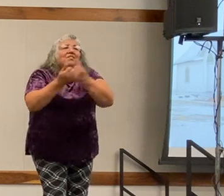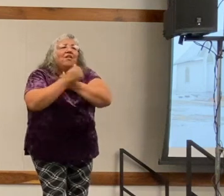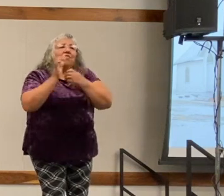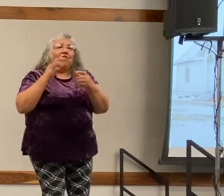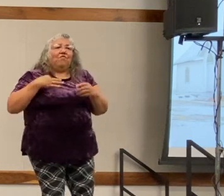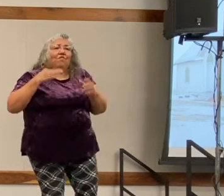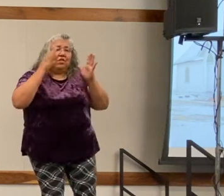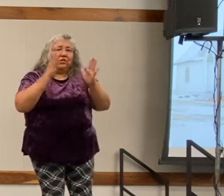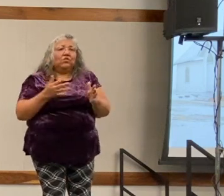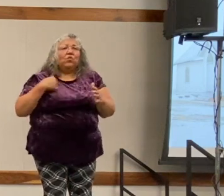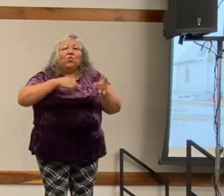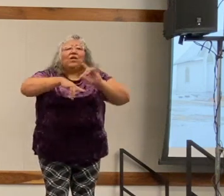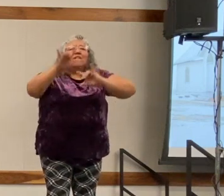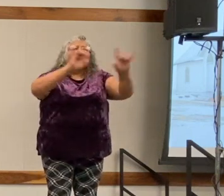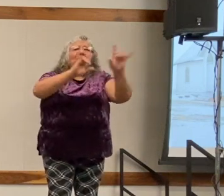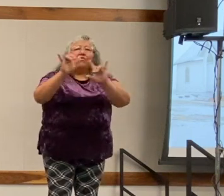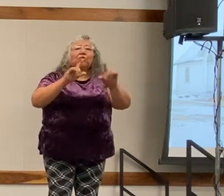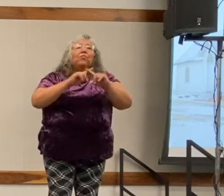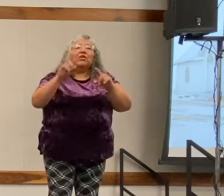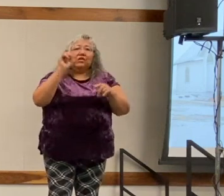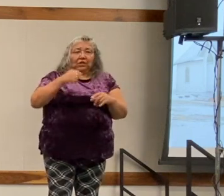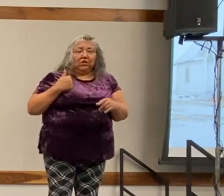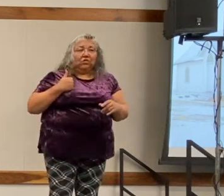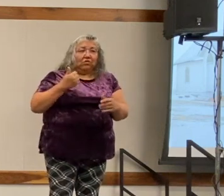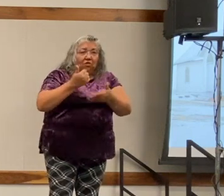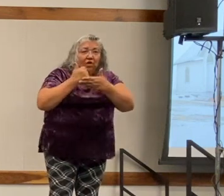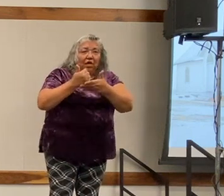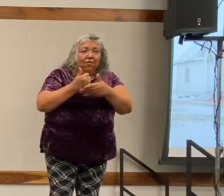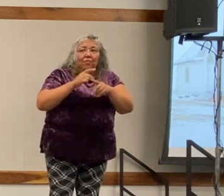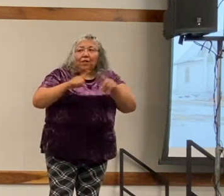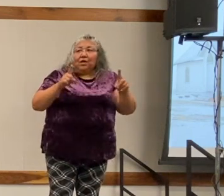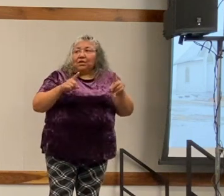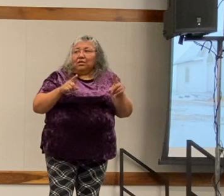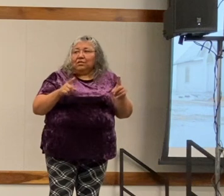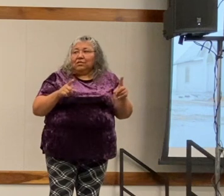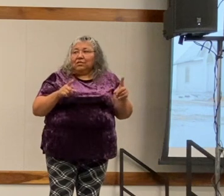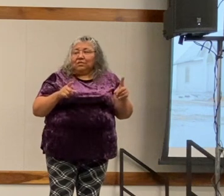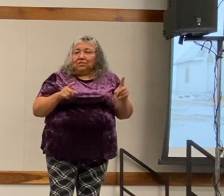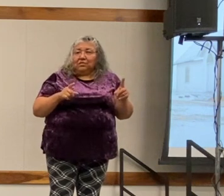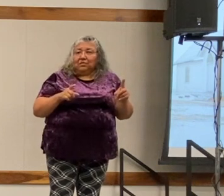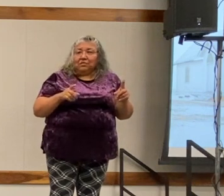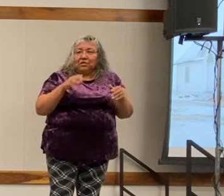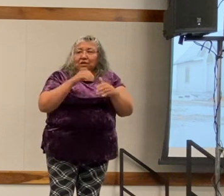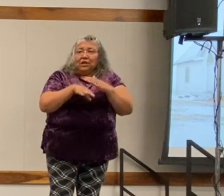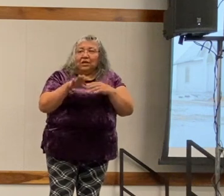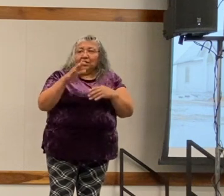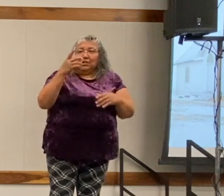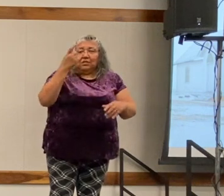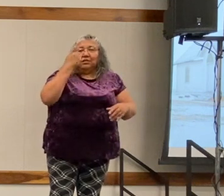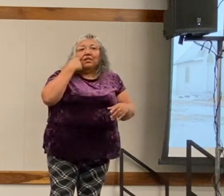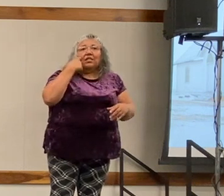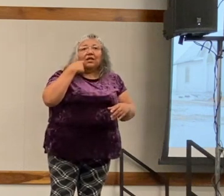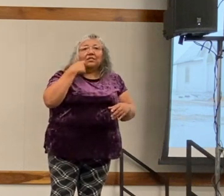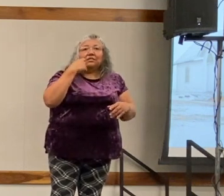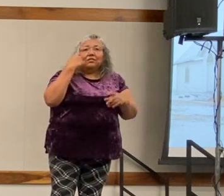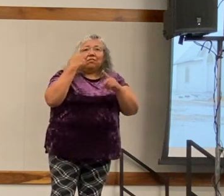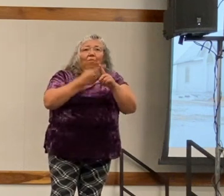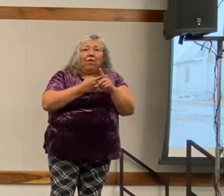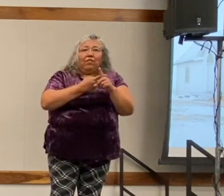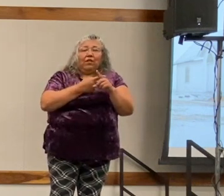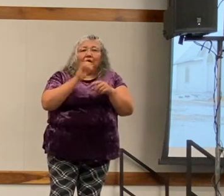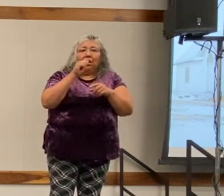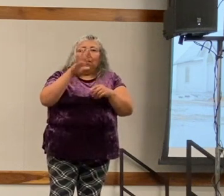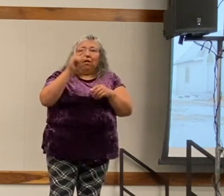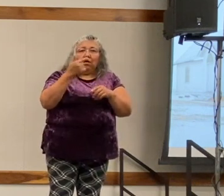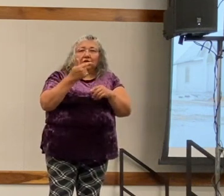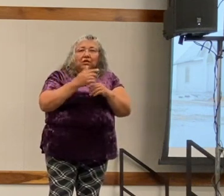volunteers. We love you, but we need your help. I don't know if you know this, but in the last month, so in August,